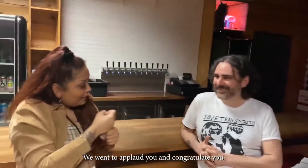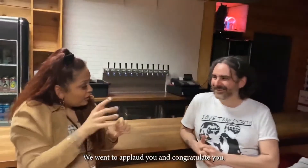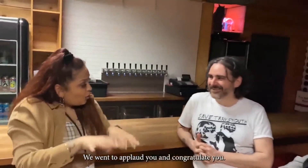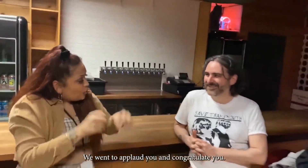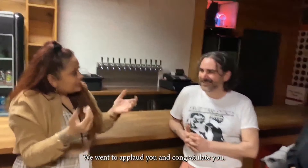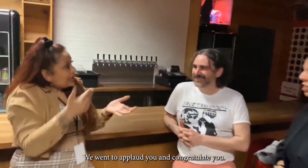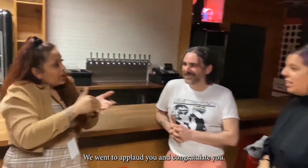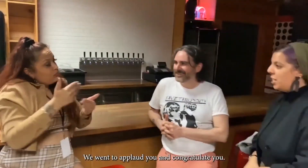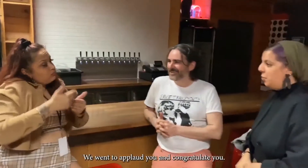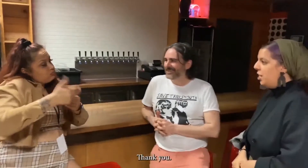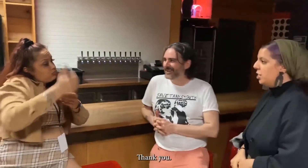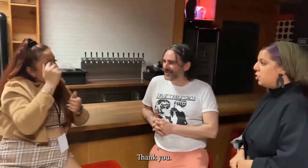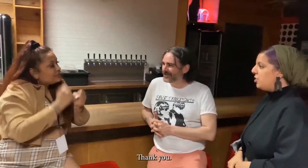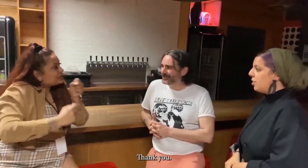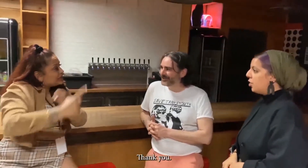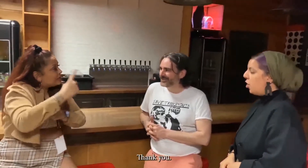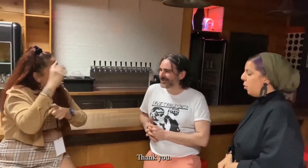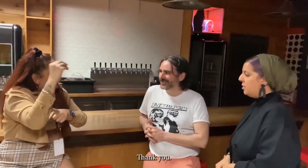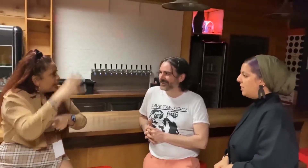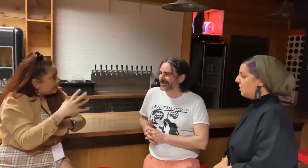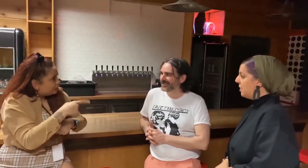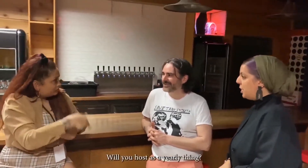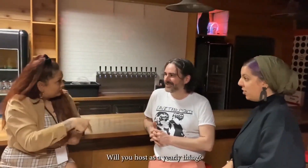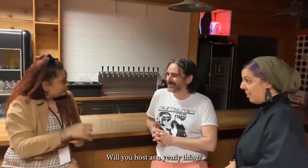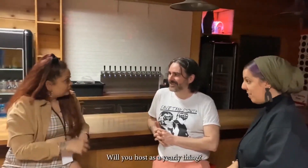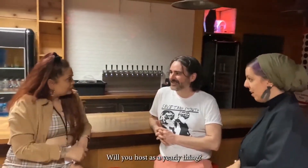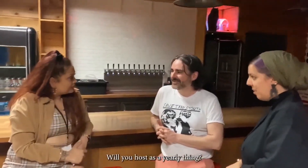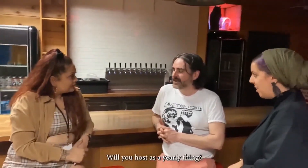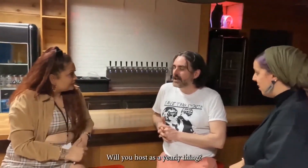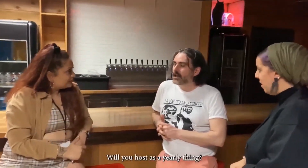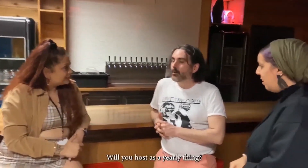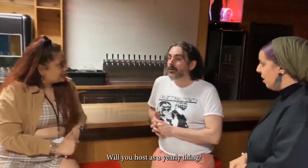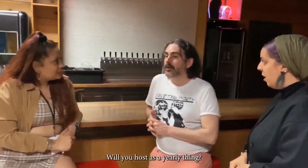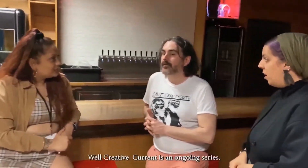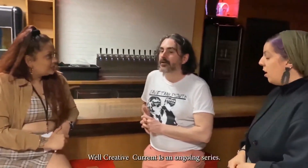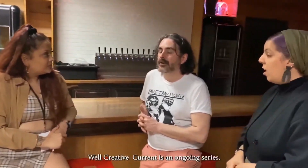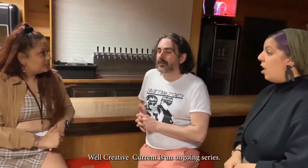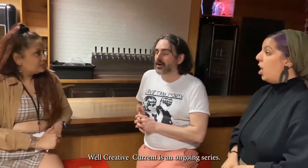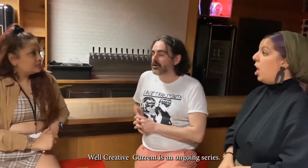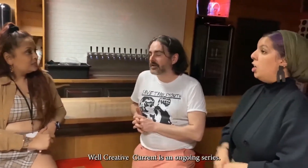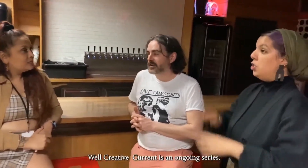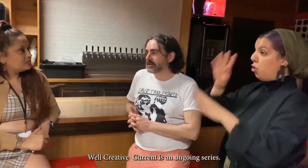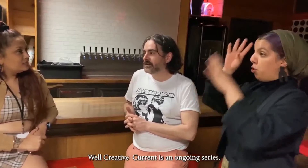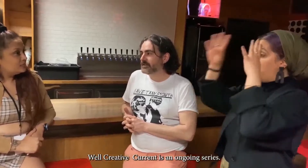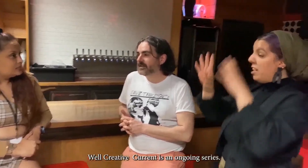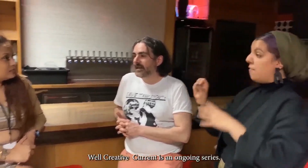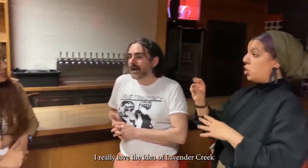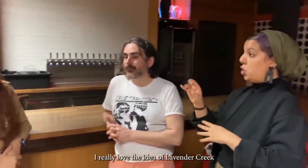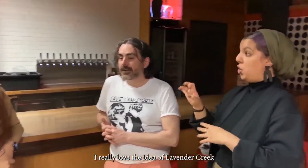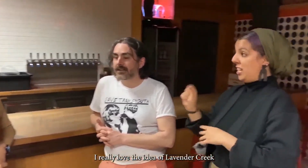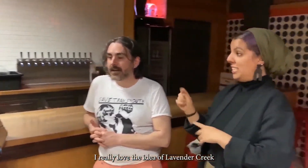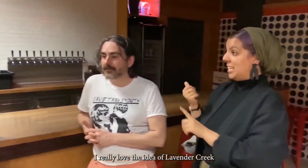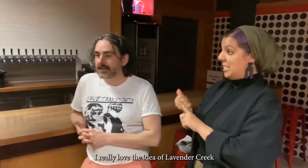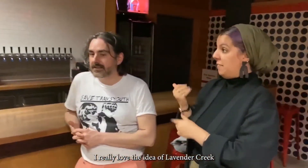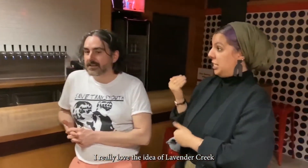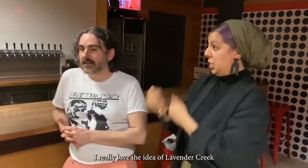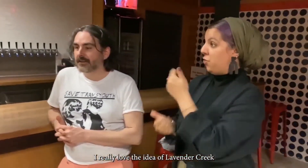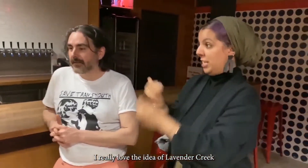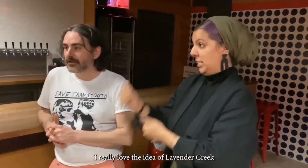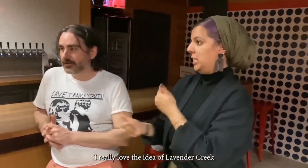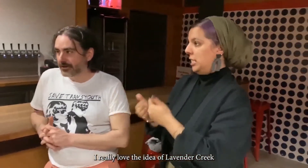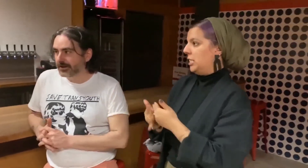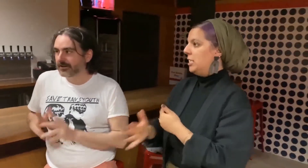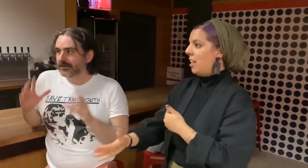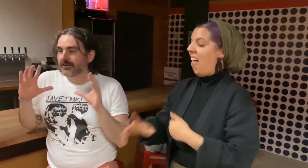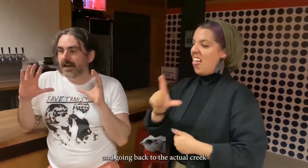want to applaud you and congratulate you. Thank So do you you. think you're going to host this in a year, do you think? Well, Creative Current is an ongoing series. I really love the idea